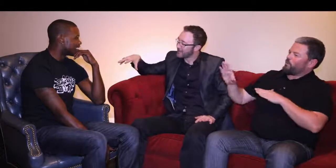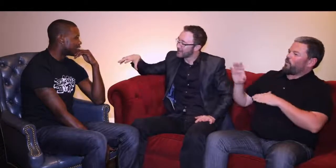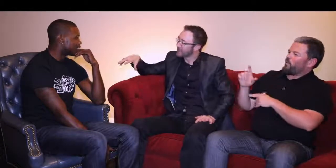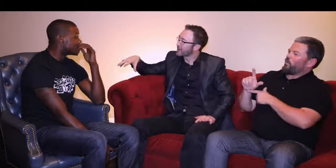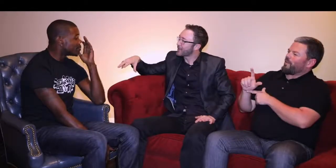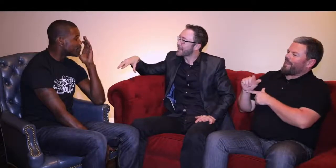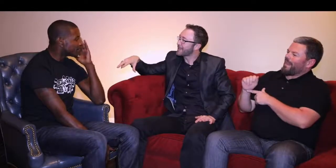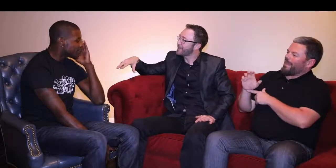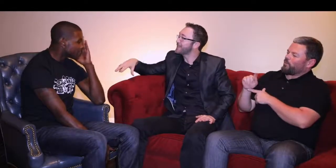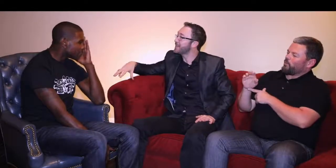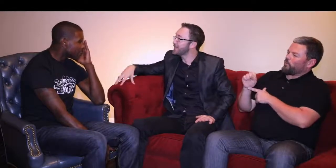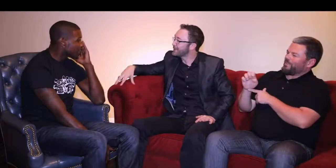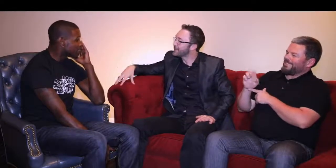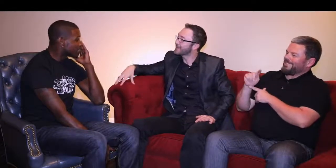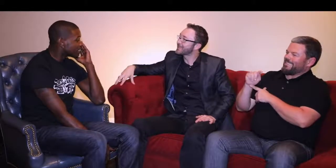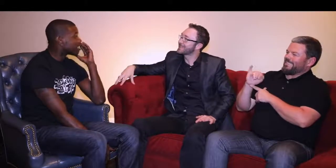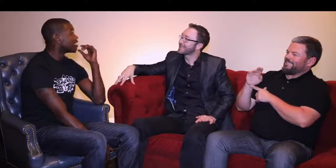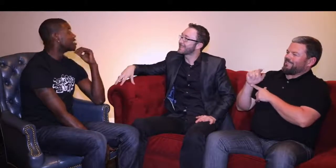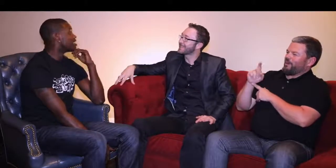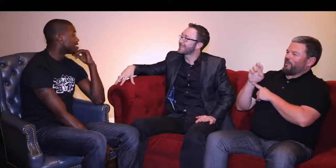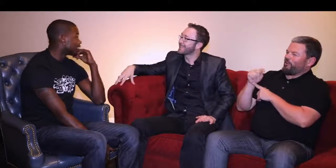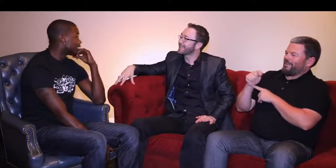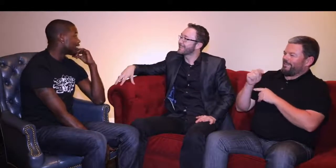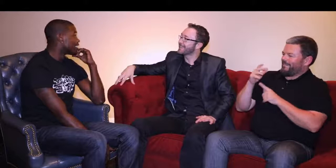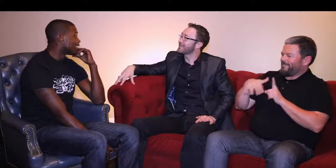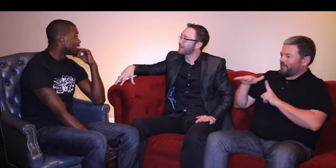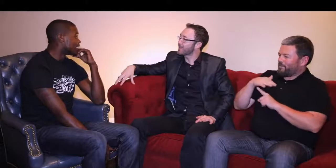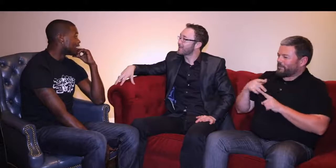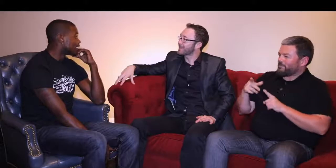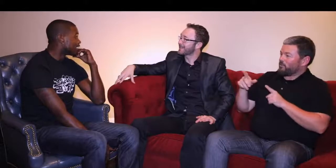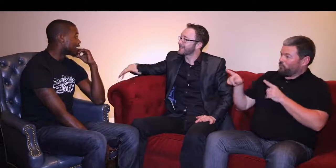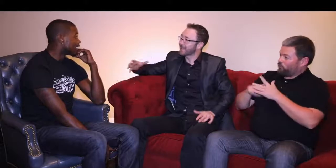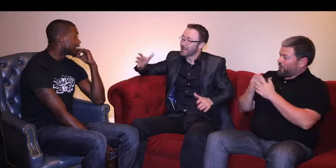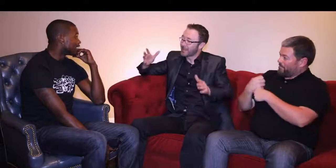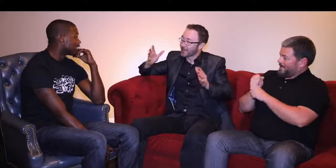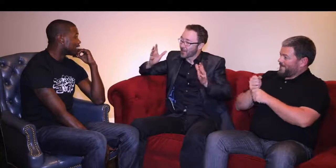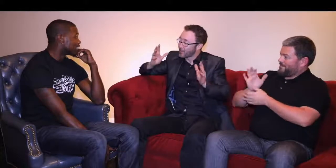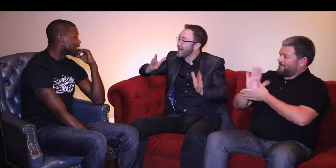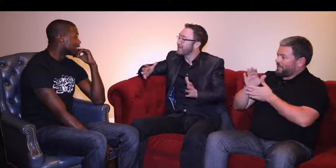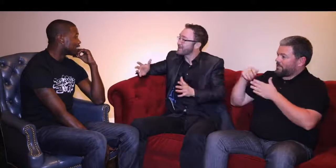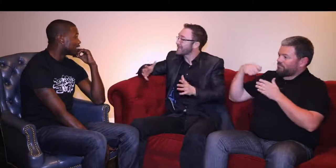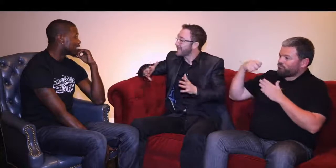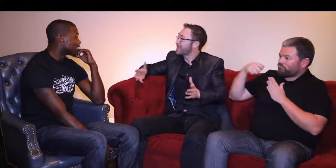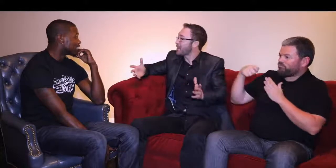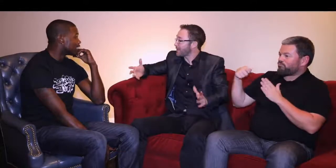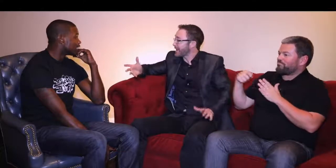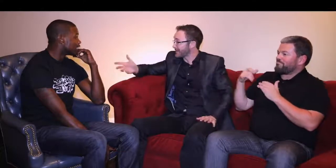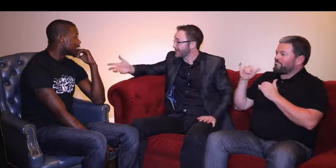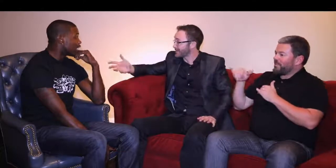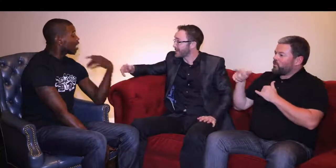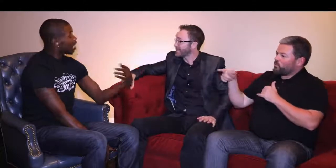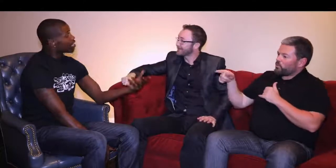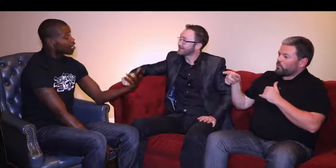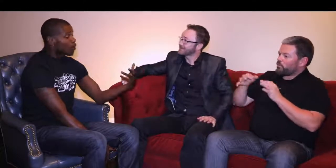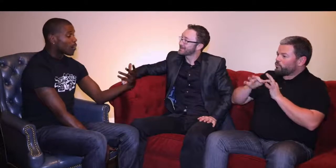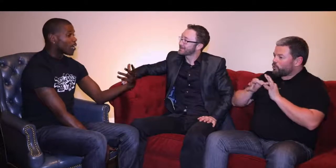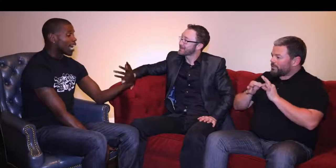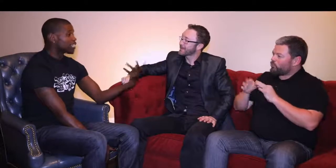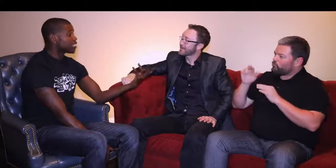to create videos interpreting rappers and hip-hop artists, correct? Well, actually,